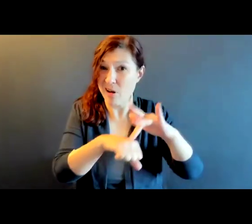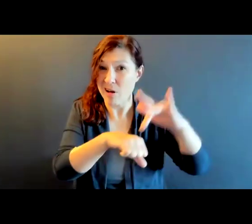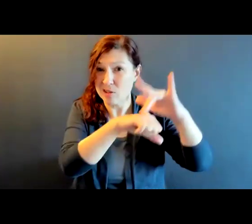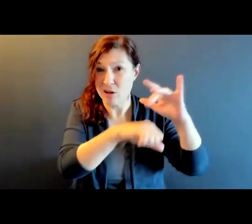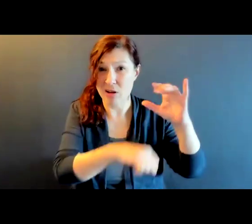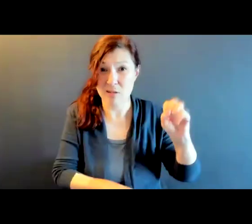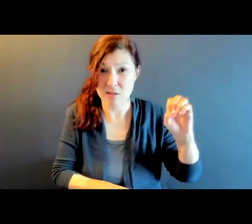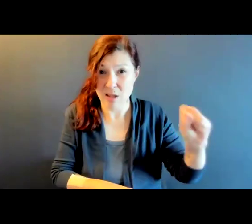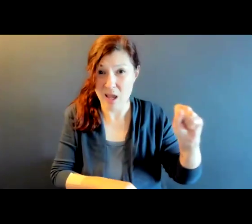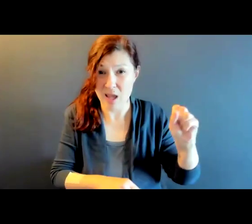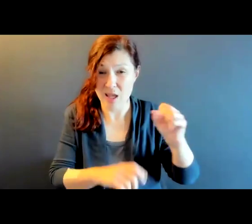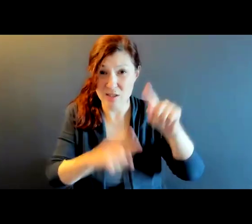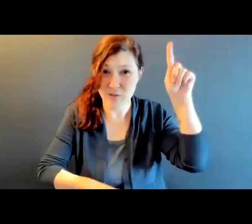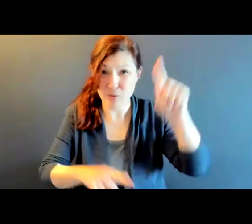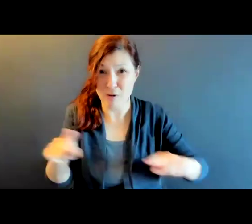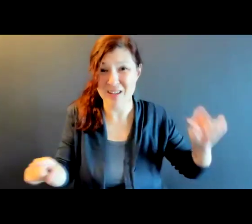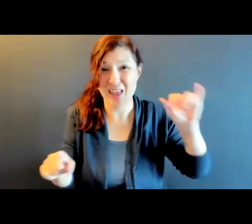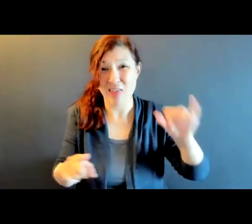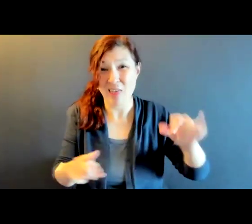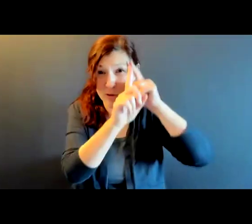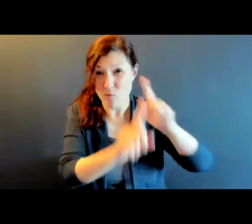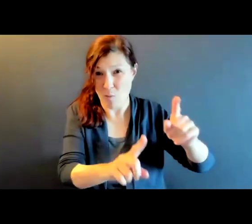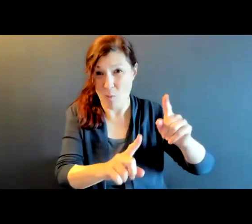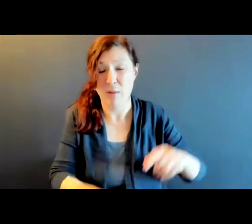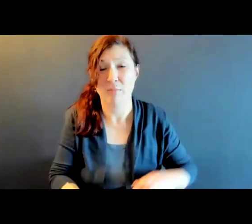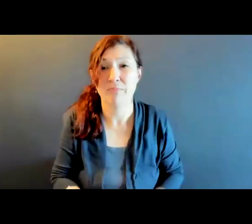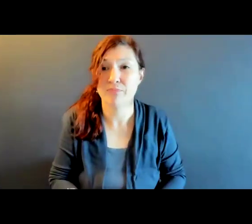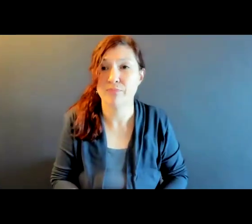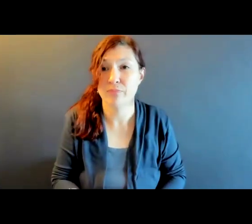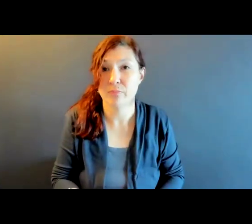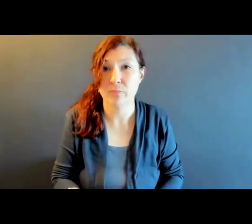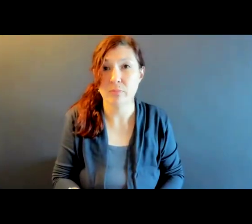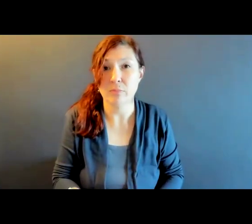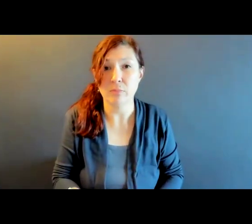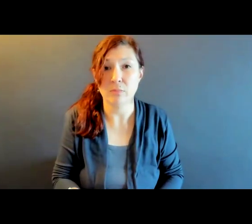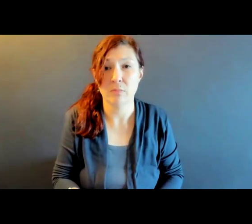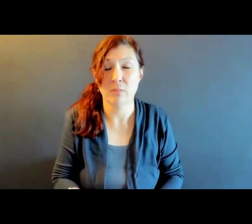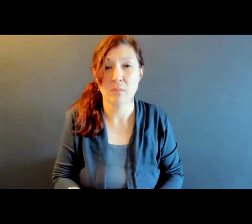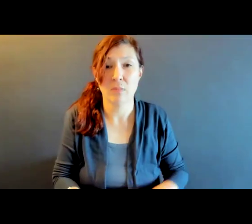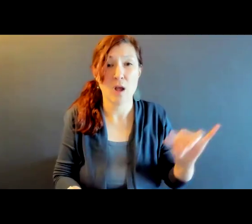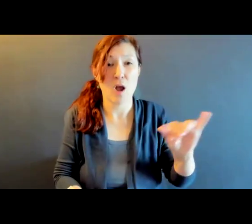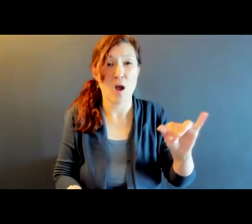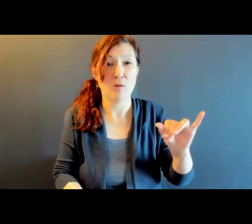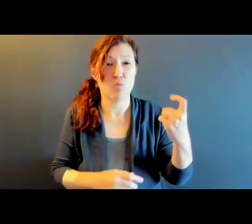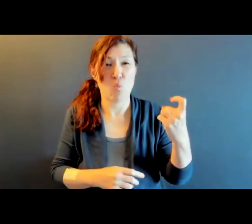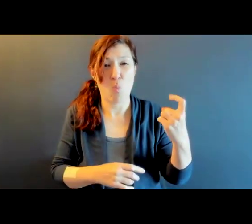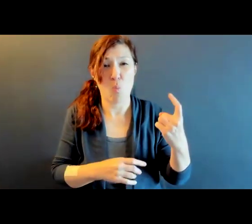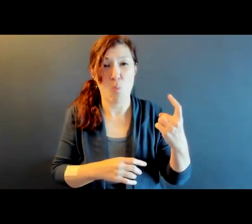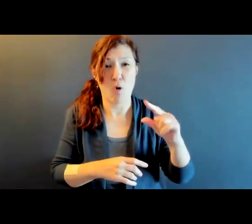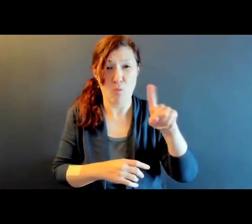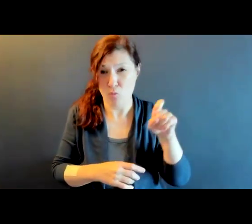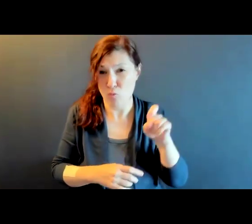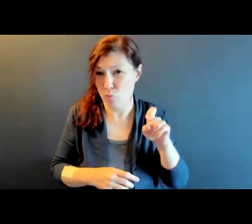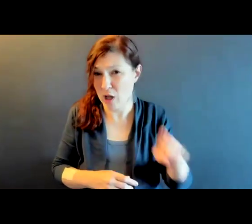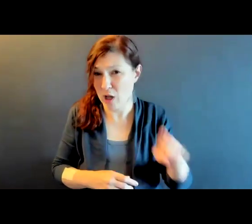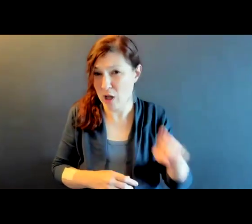as a goal? And I'm going to layer one more question on that for you, Ms. Hogan, because I do remember